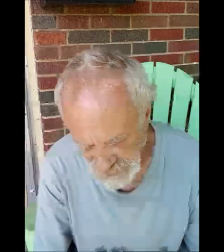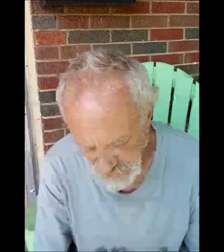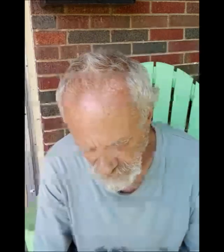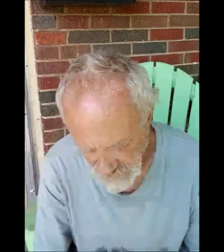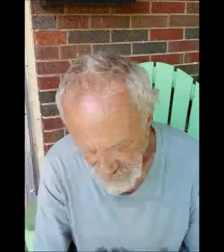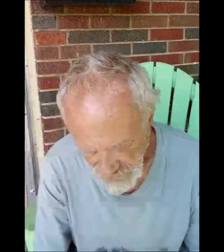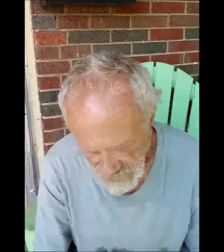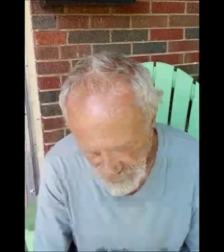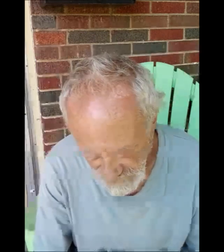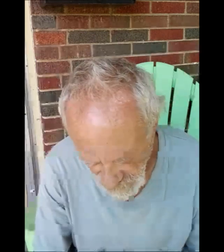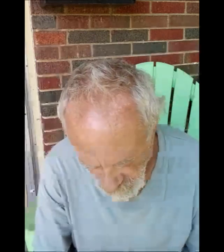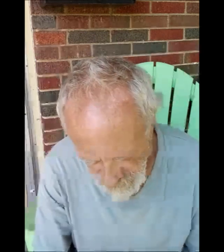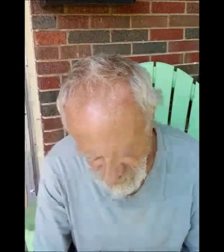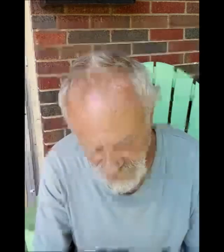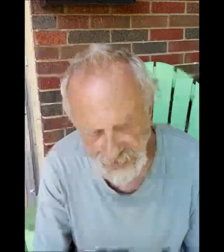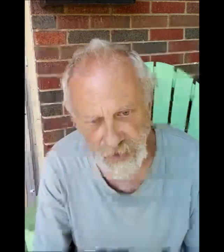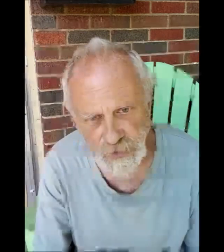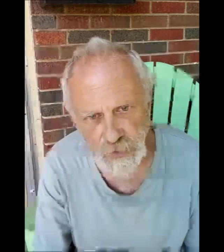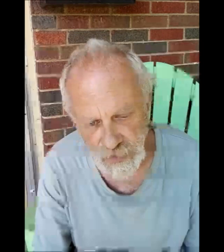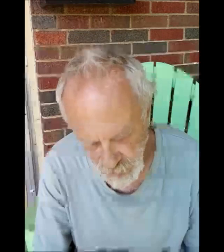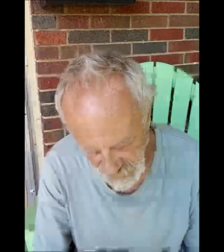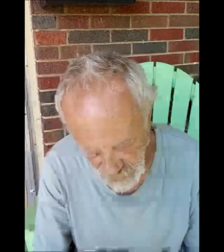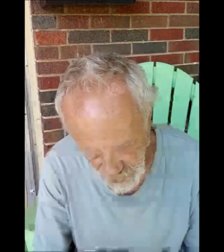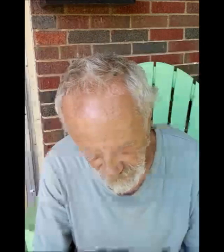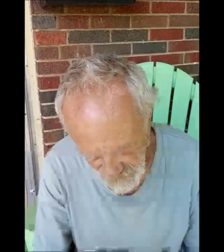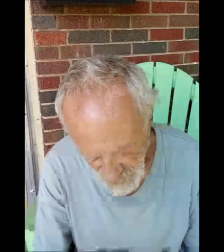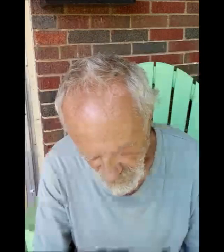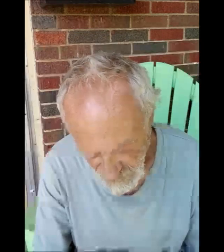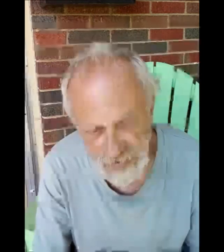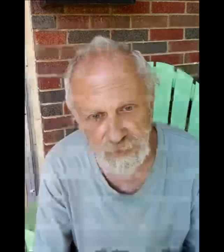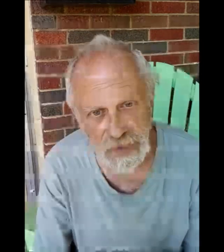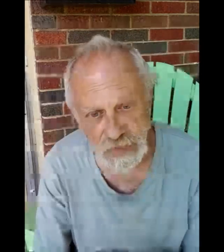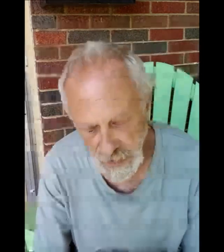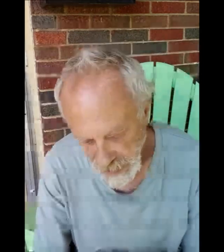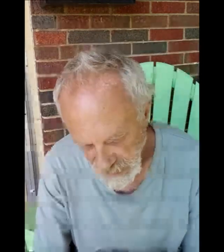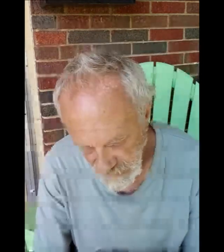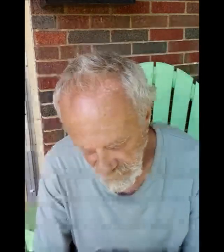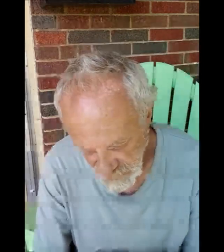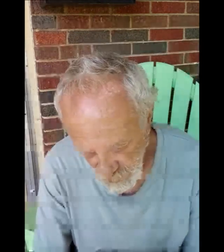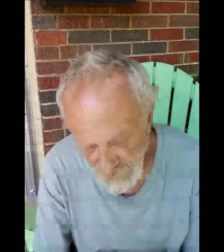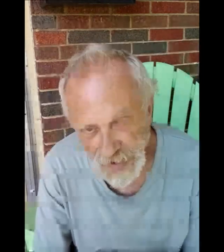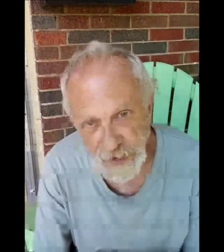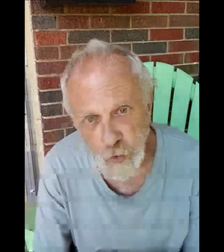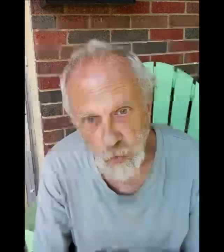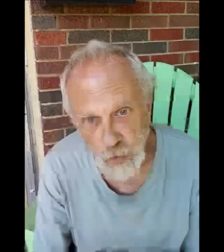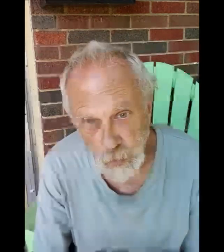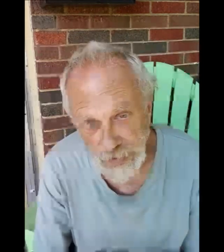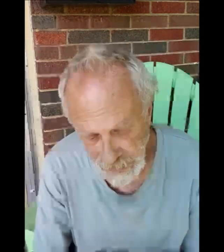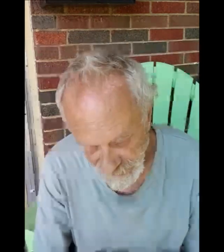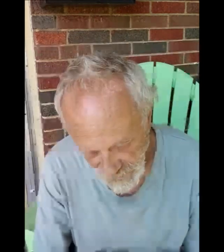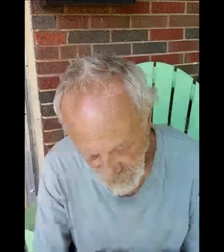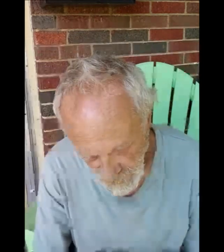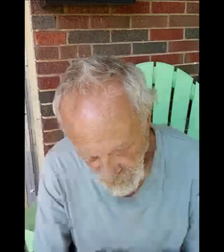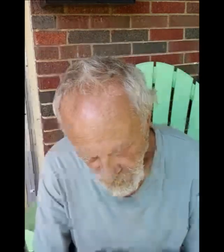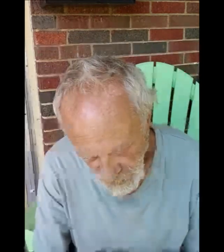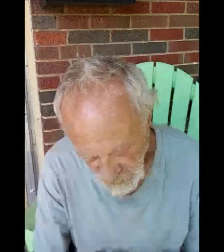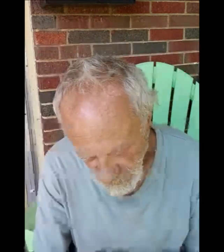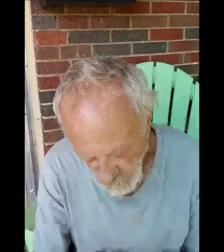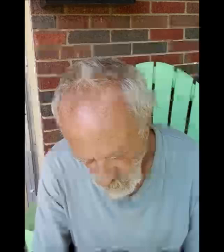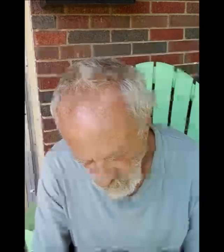yourself on the other side as you can reach. This means goes by or away. An Indian woman